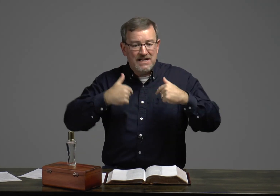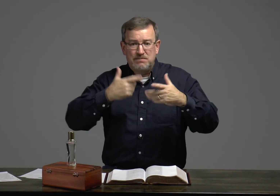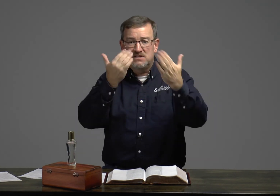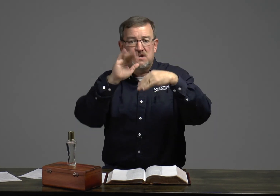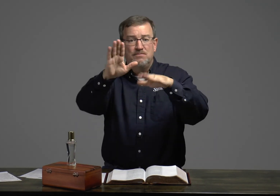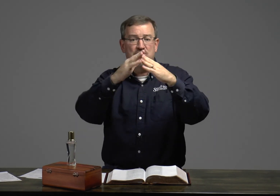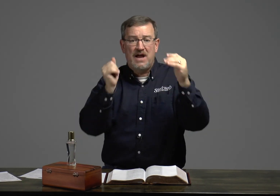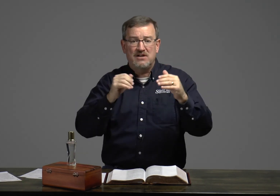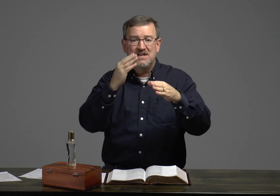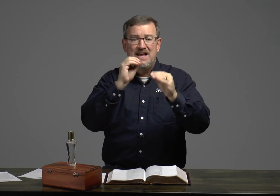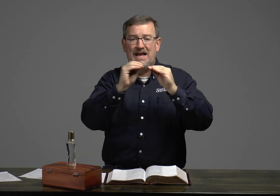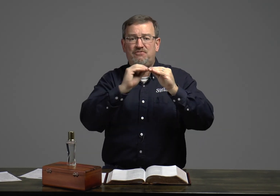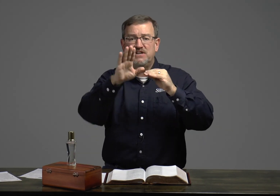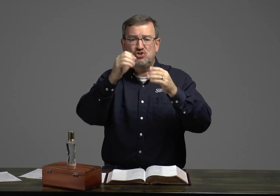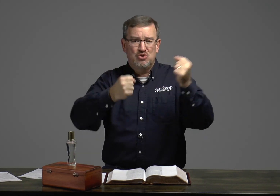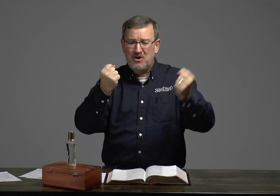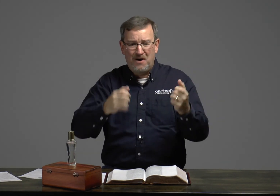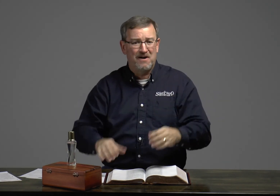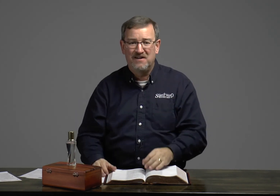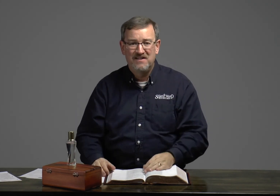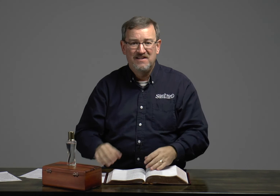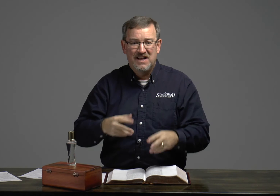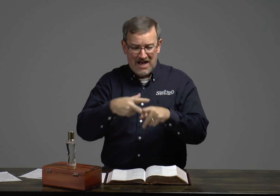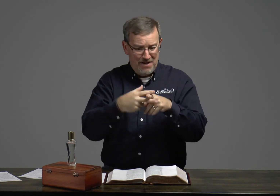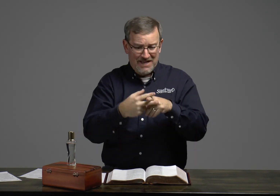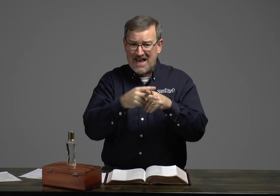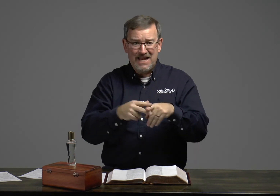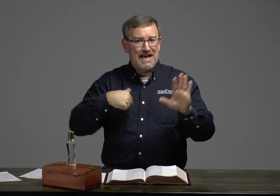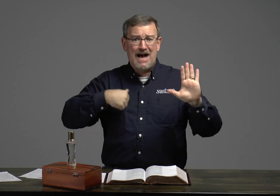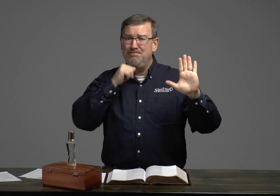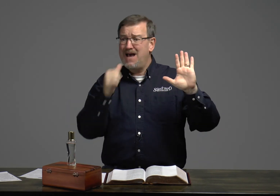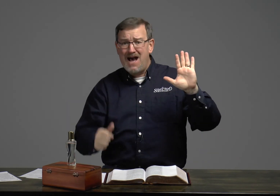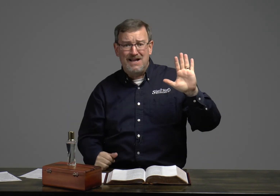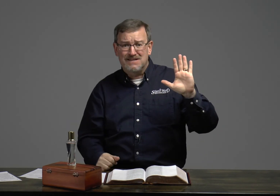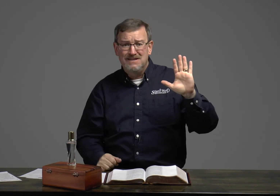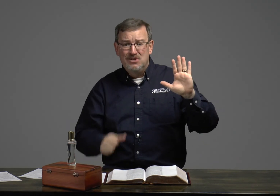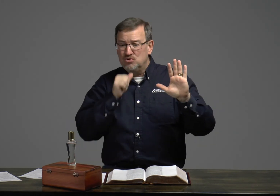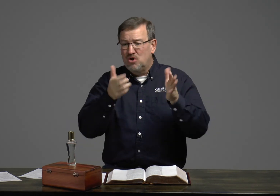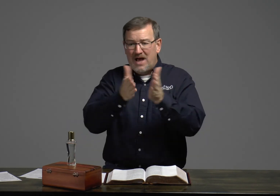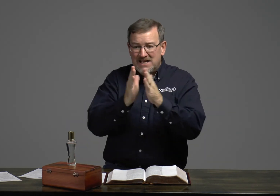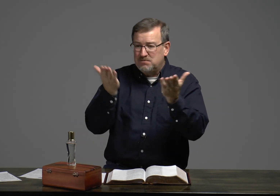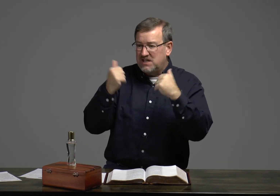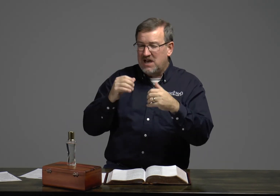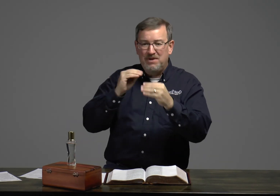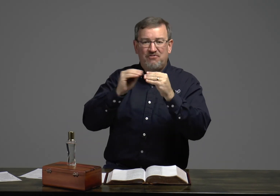Don't ask me to come to your house and fix your car. Mechanic, I'm not. Don't ask me to come and fix